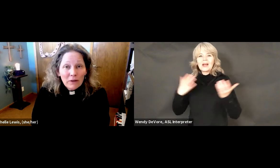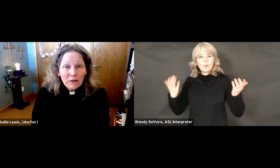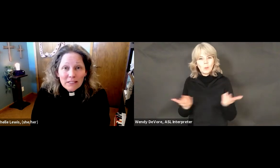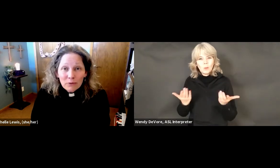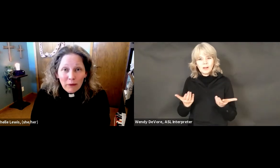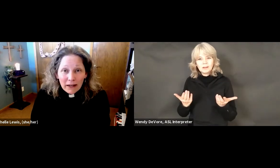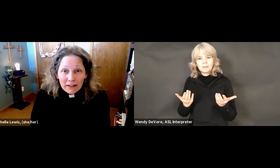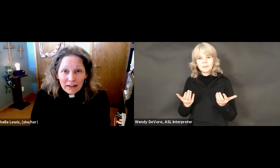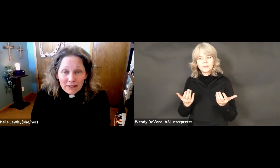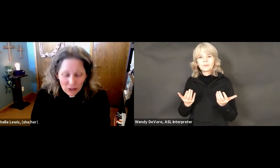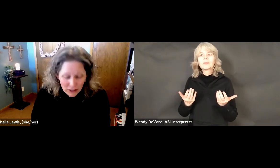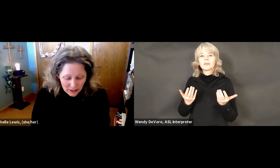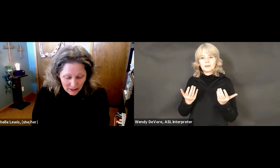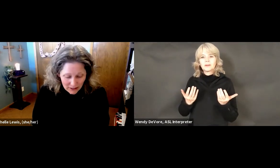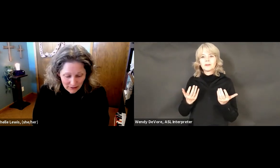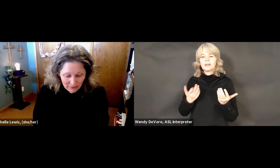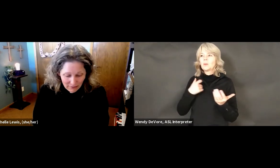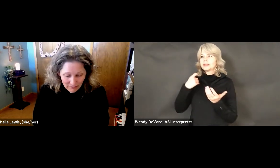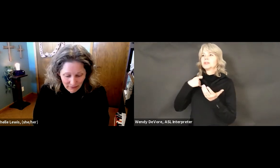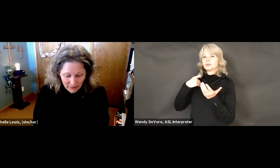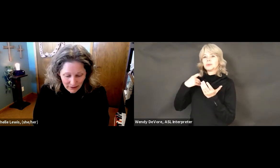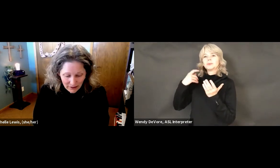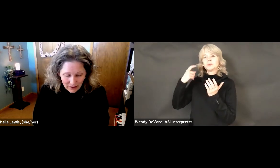He wants to recognize Jesus,